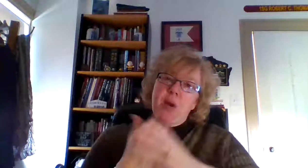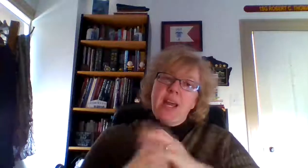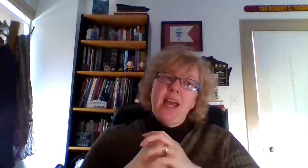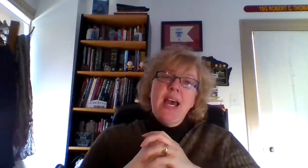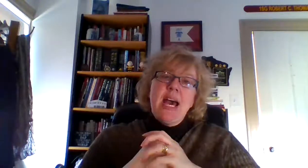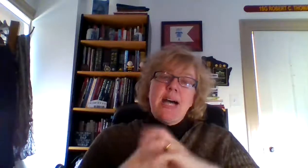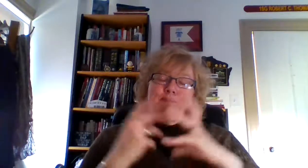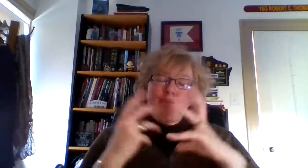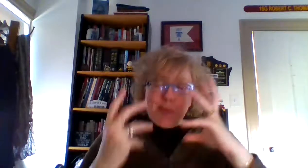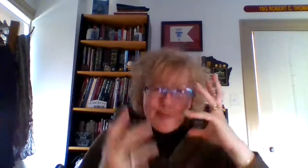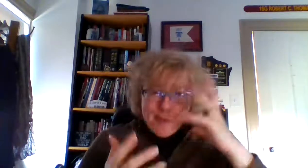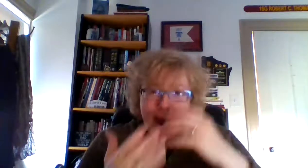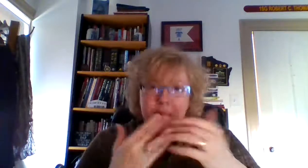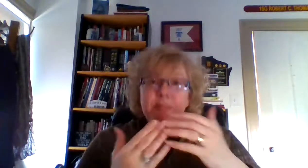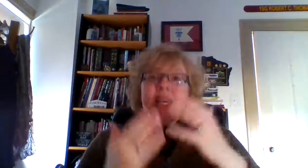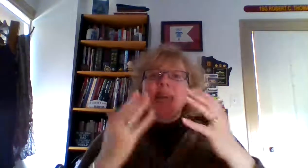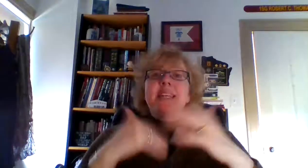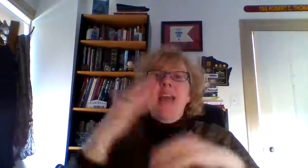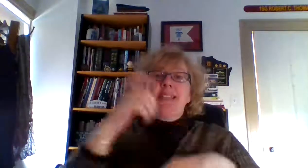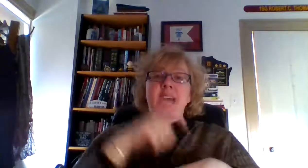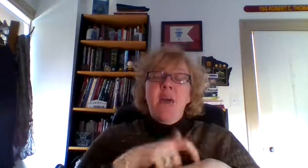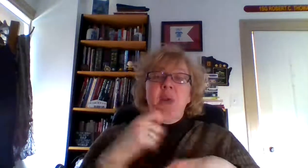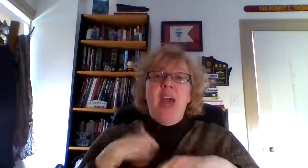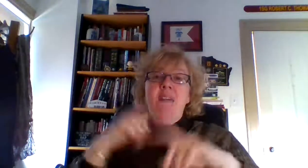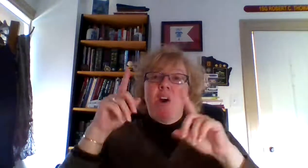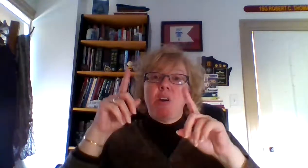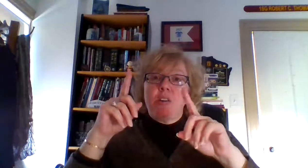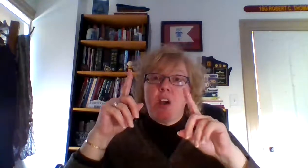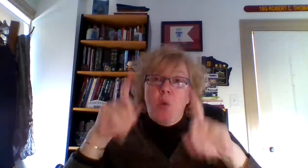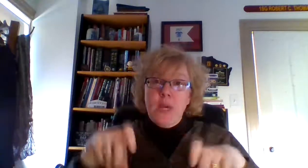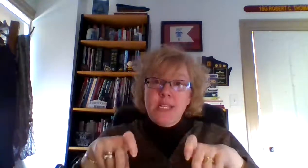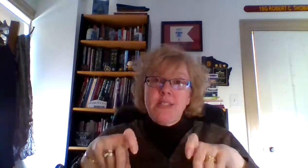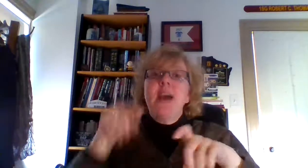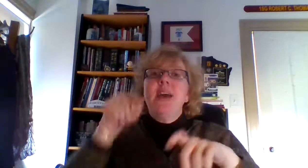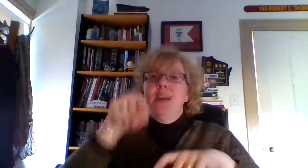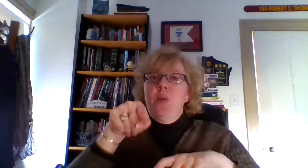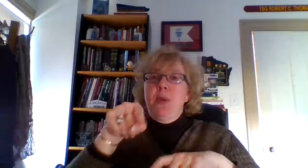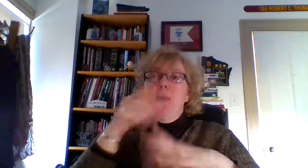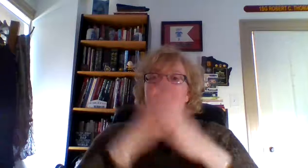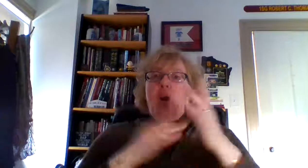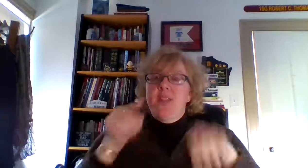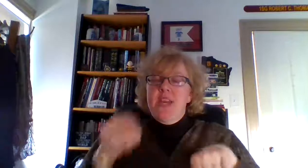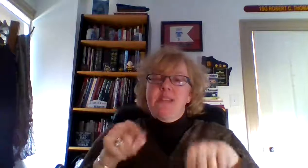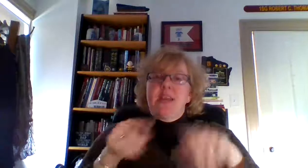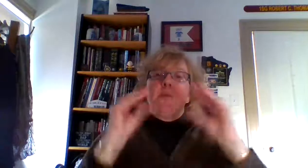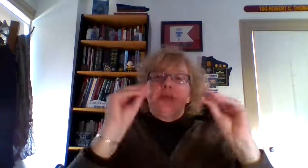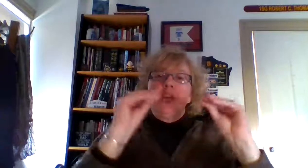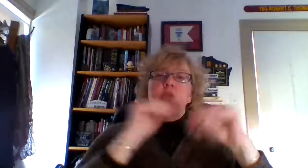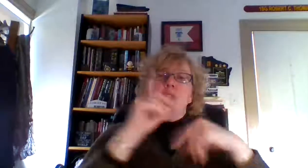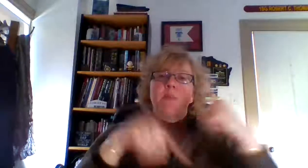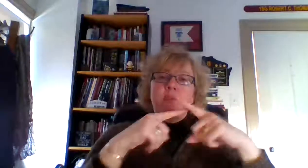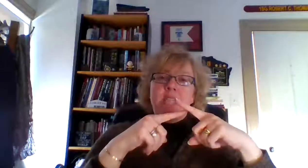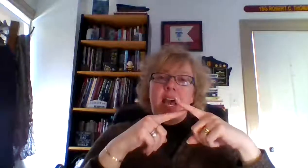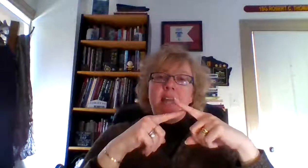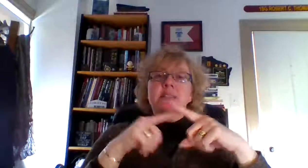spring. Probably the next time we have a quiz, it'll be part of this. I will teach you some new signs,